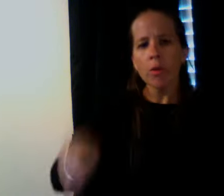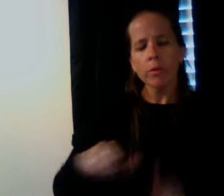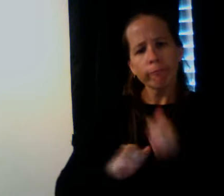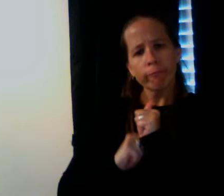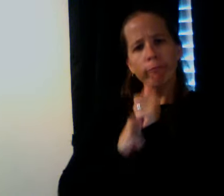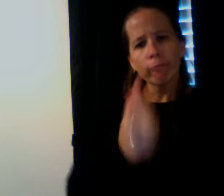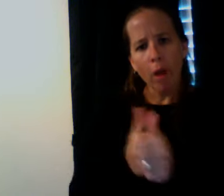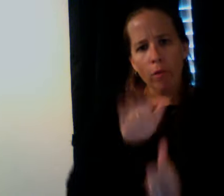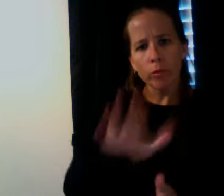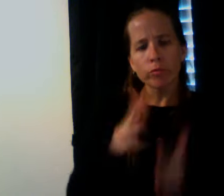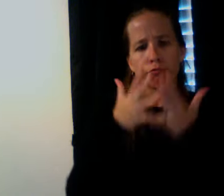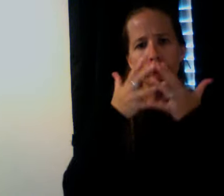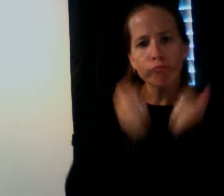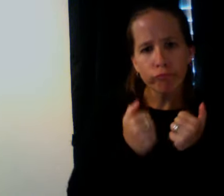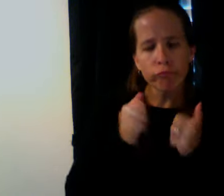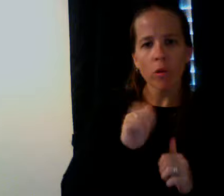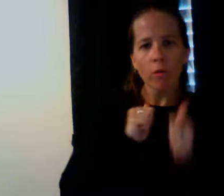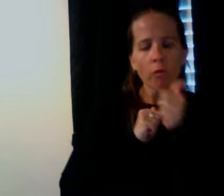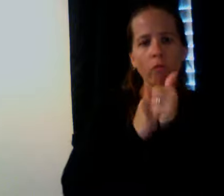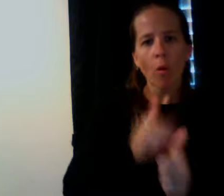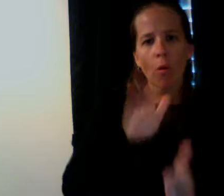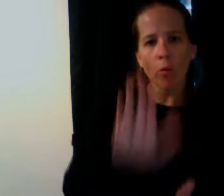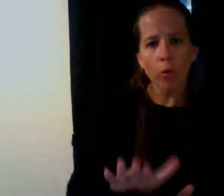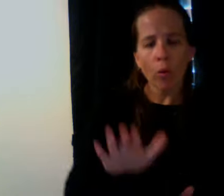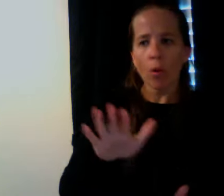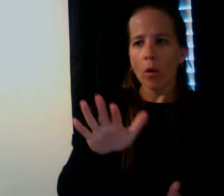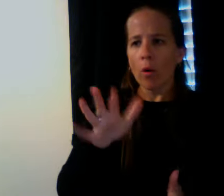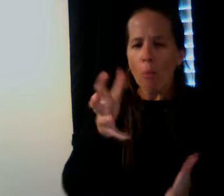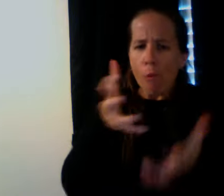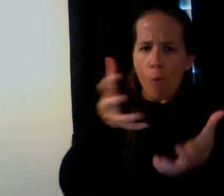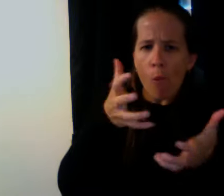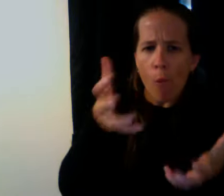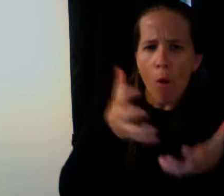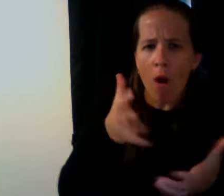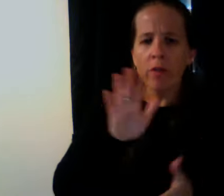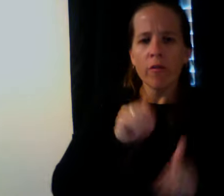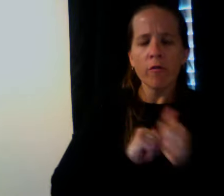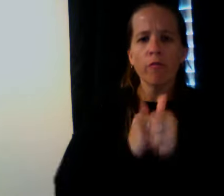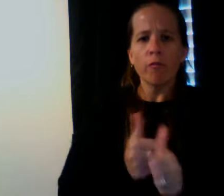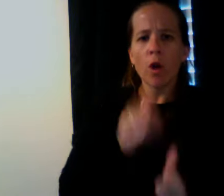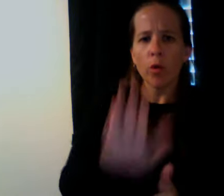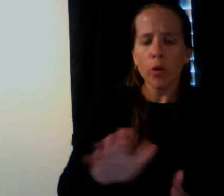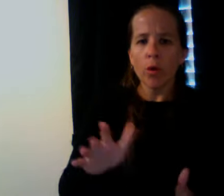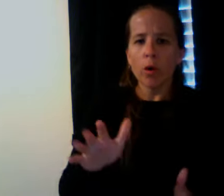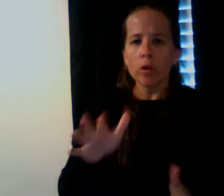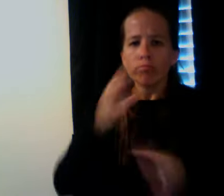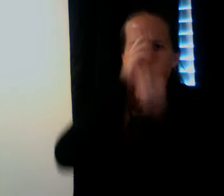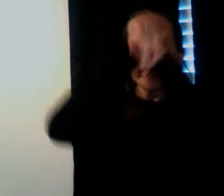intuition. They somehow already know what you truly want to become. Everything else is secondary.